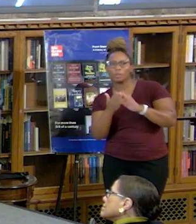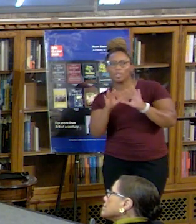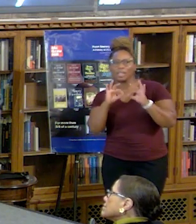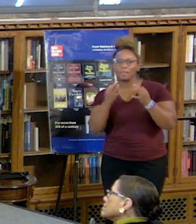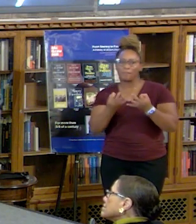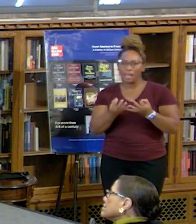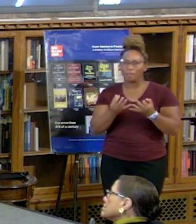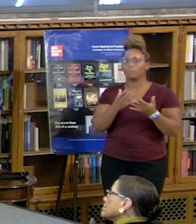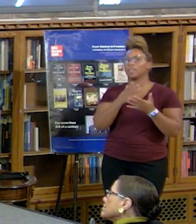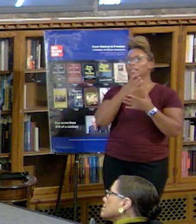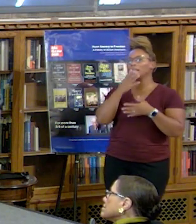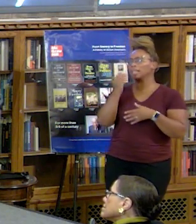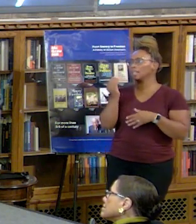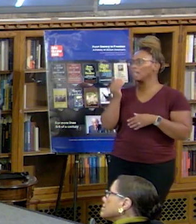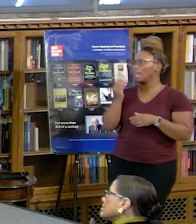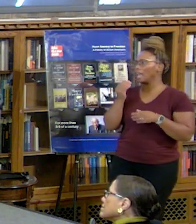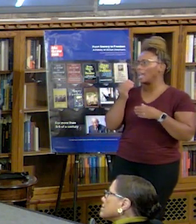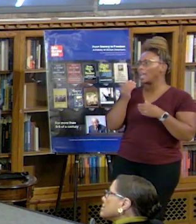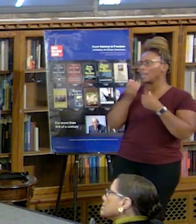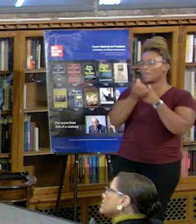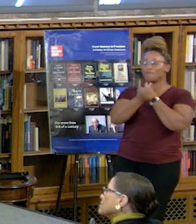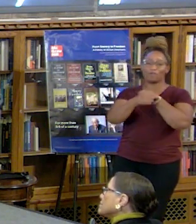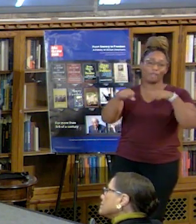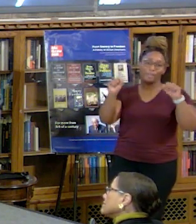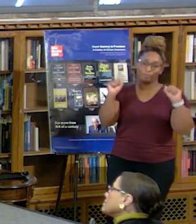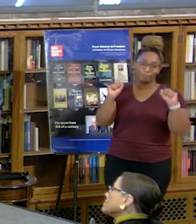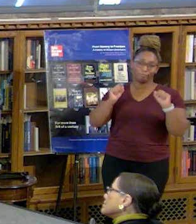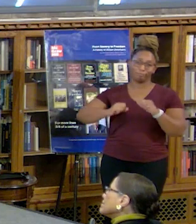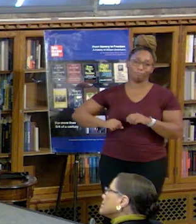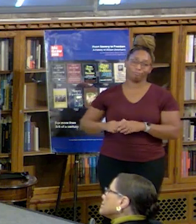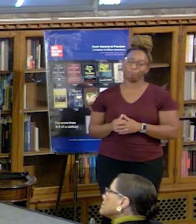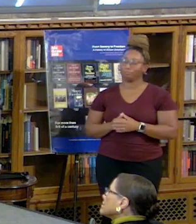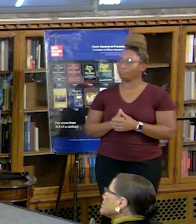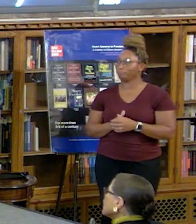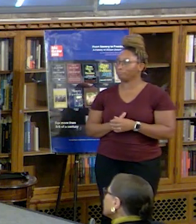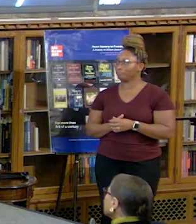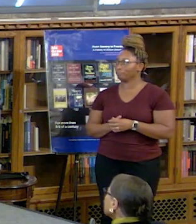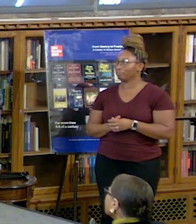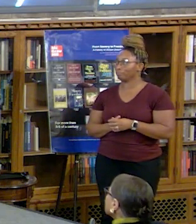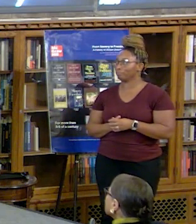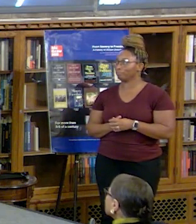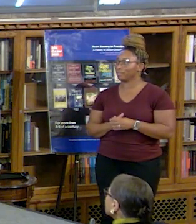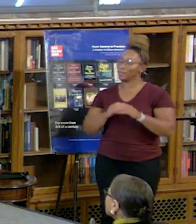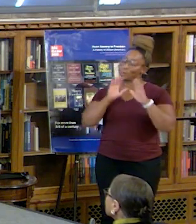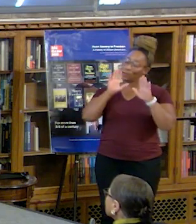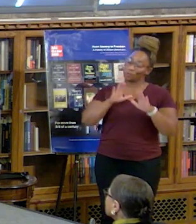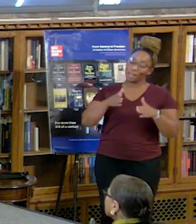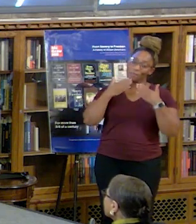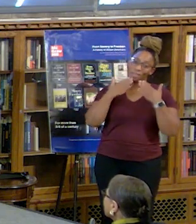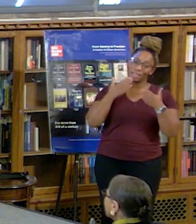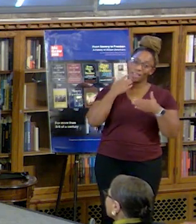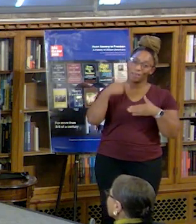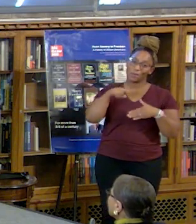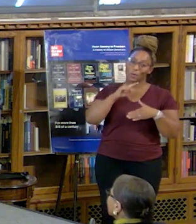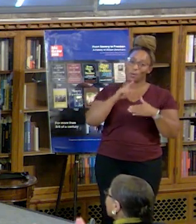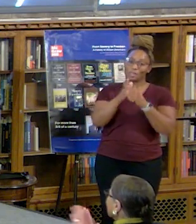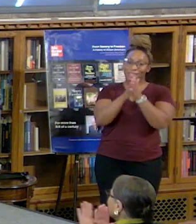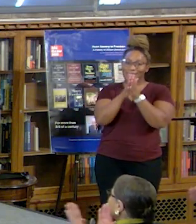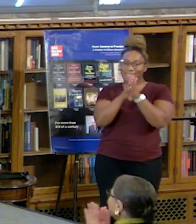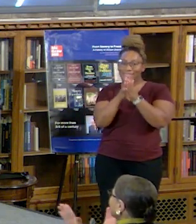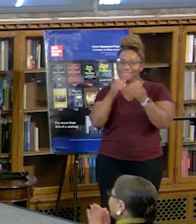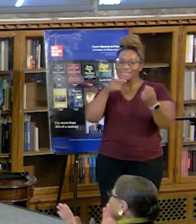family and freedom liberation well great well thank you all for a very